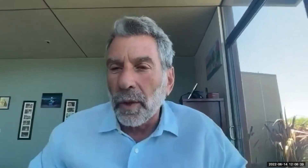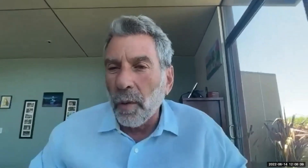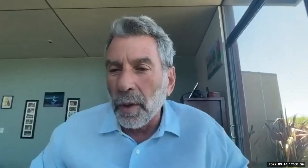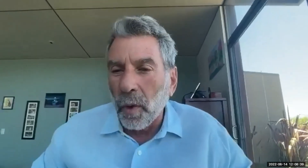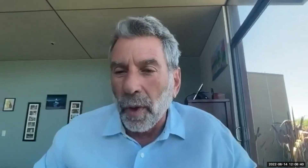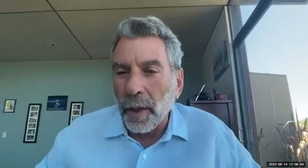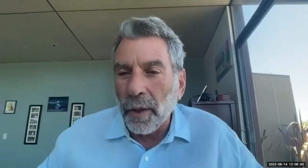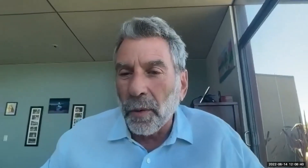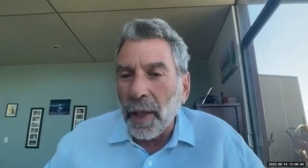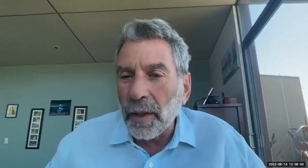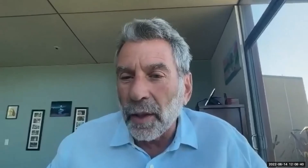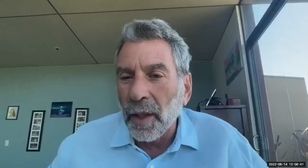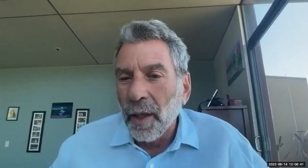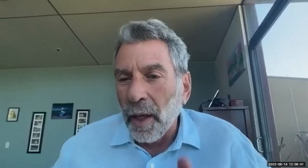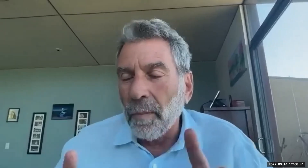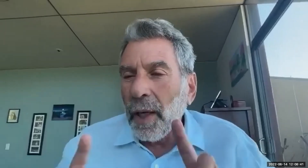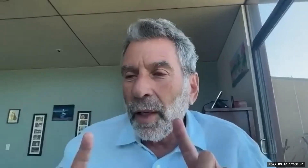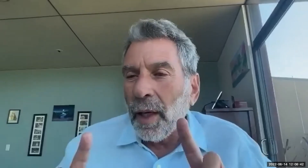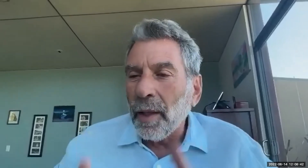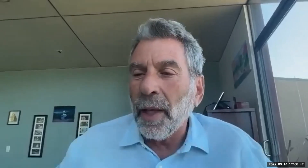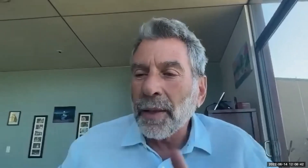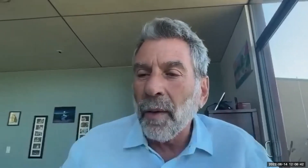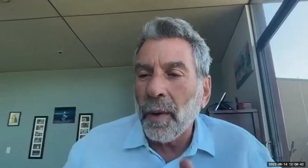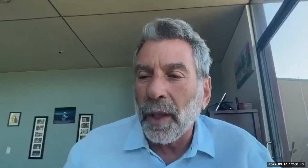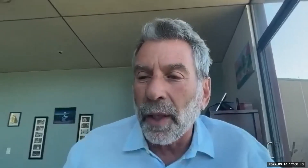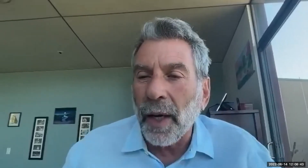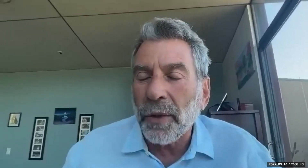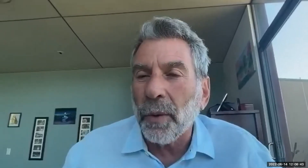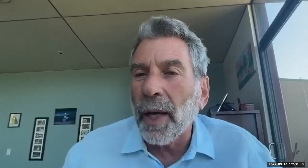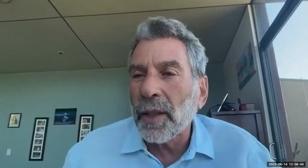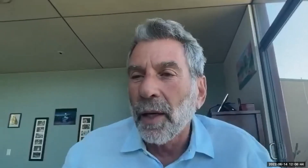when you go into more acute crisis. And that's how I want to